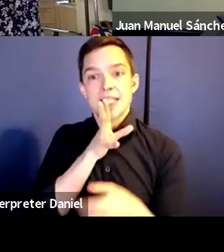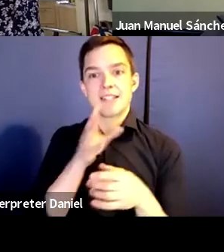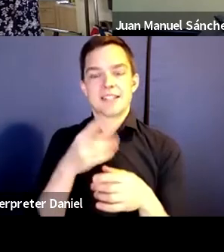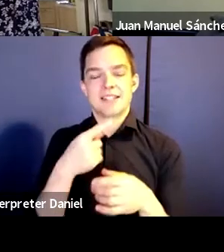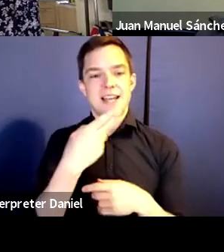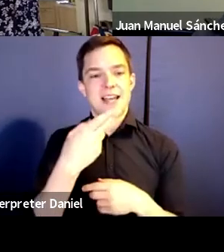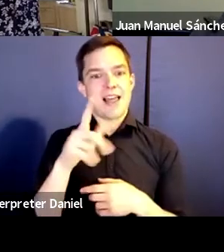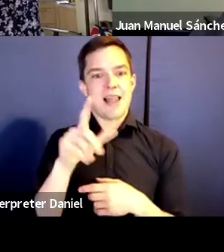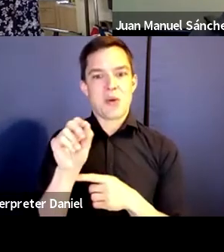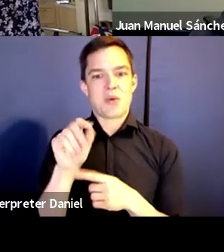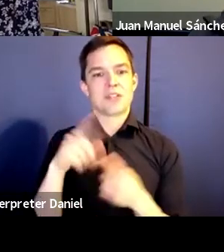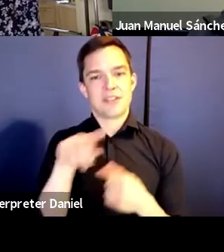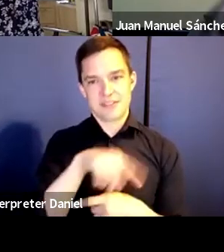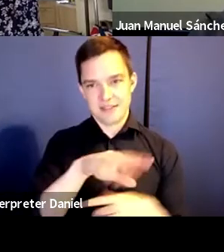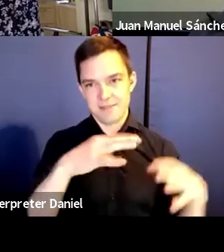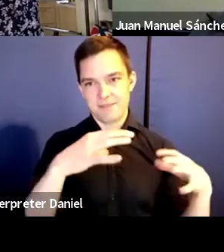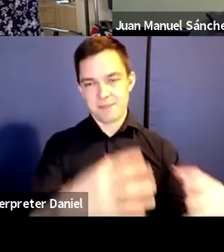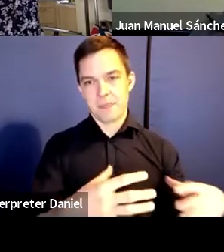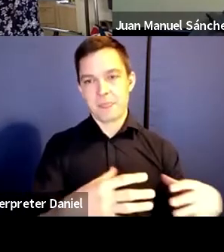them. And then when we were